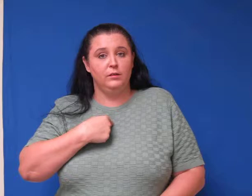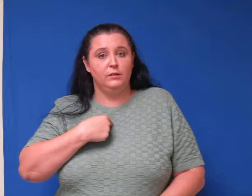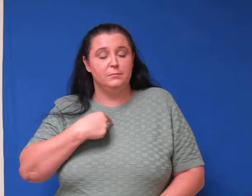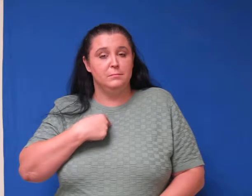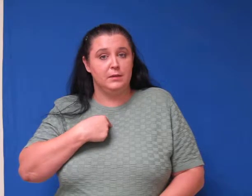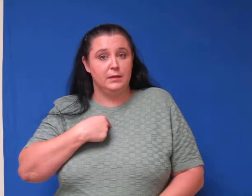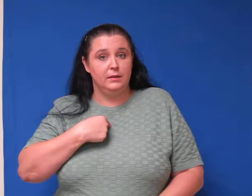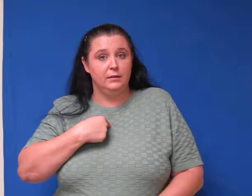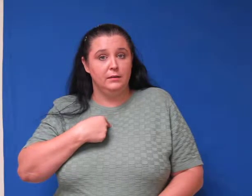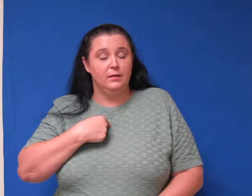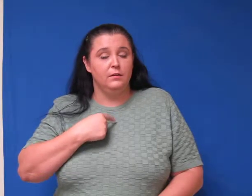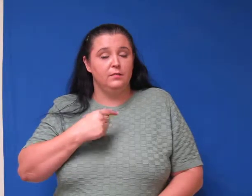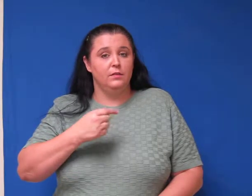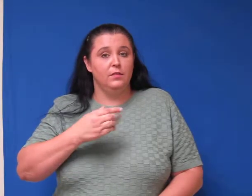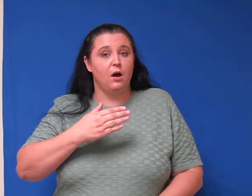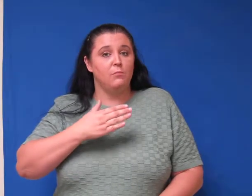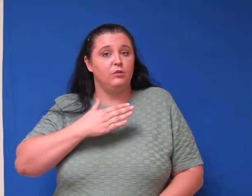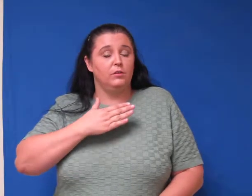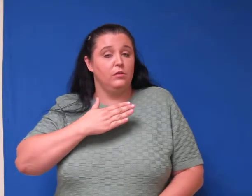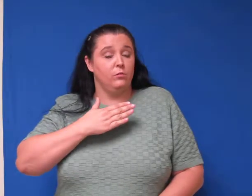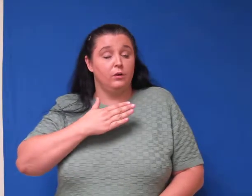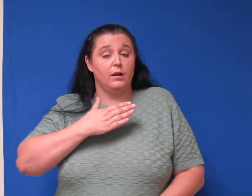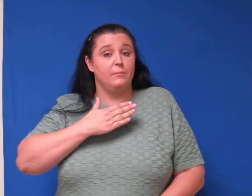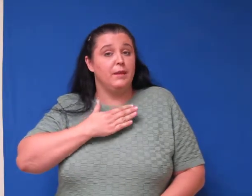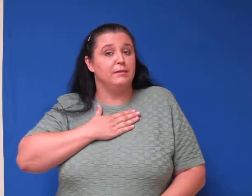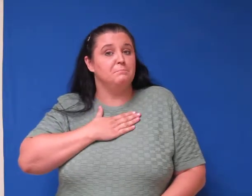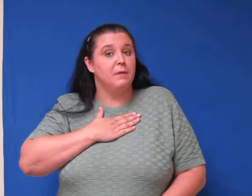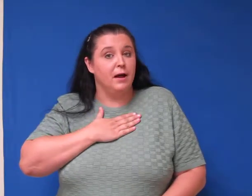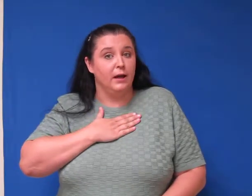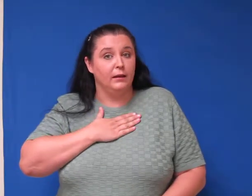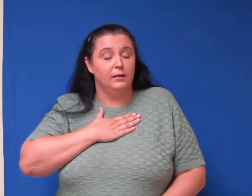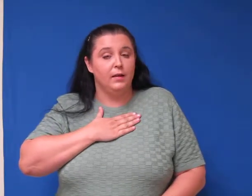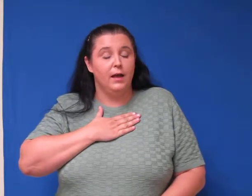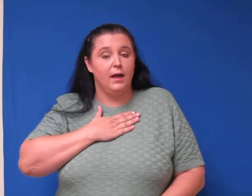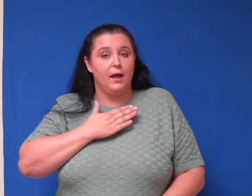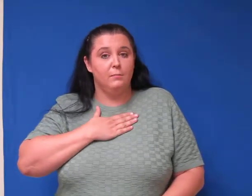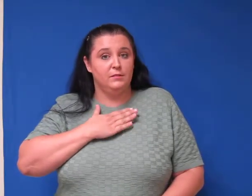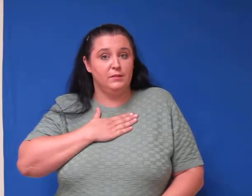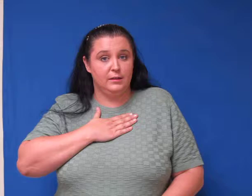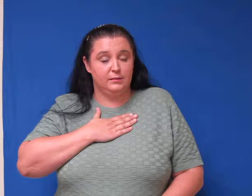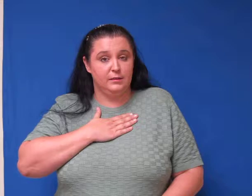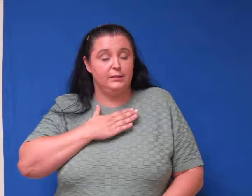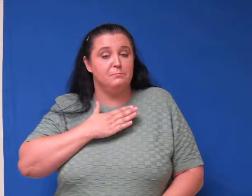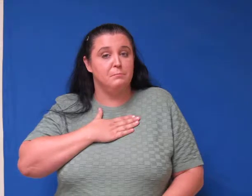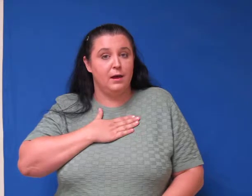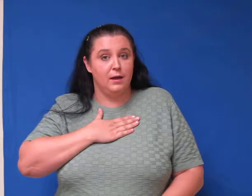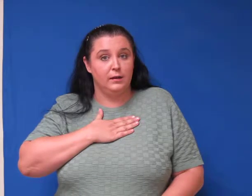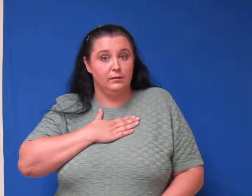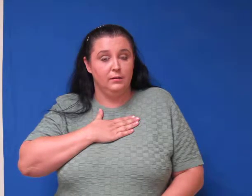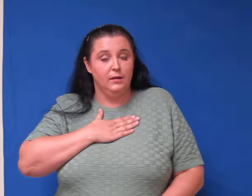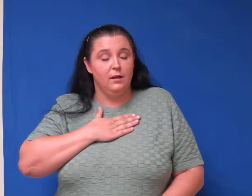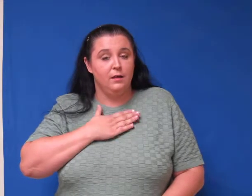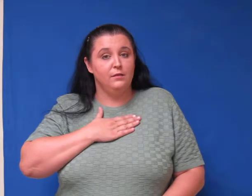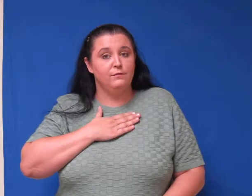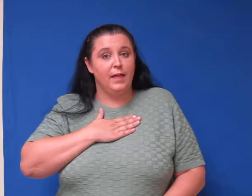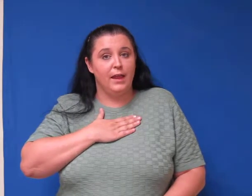to me, the object that we're talking about is mine. I possess it, it's mine. That's a flat